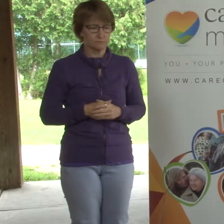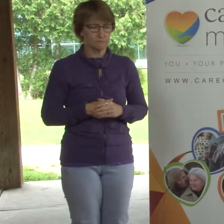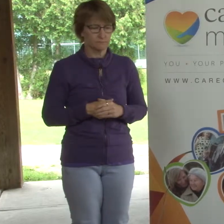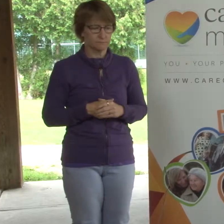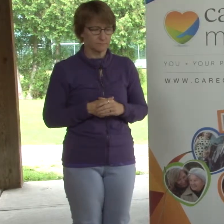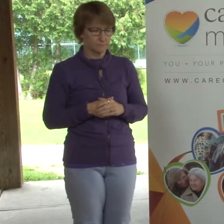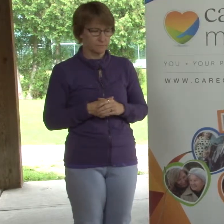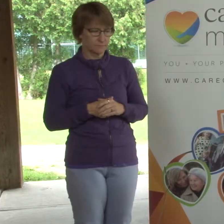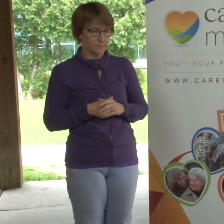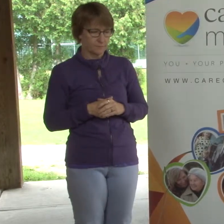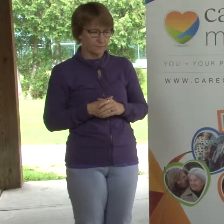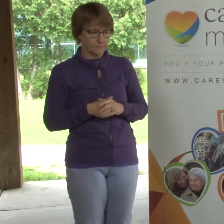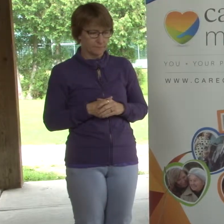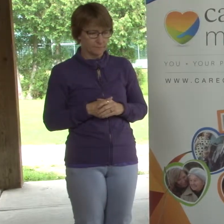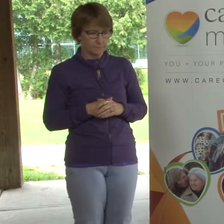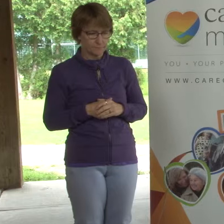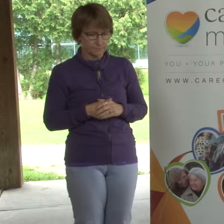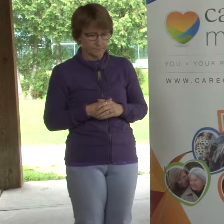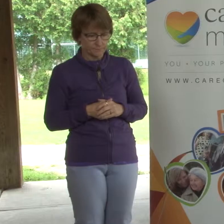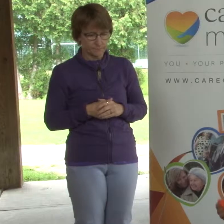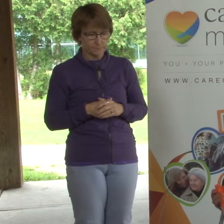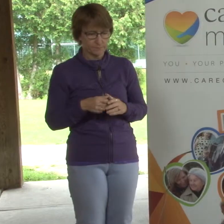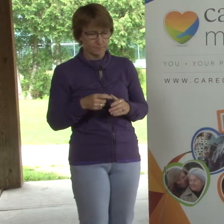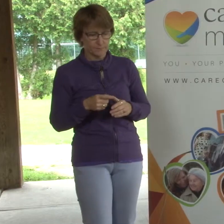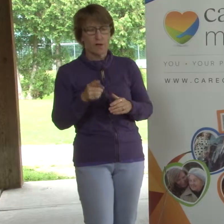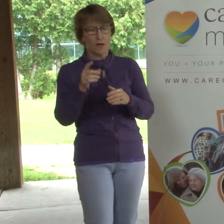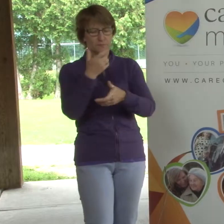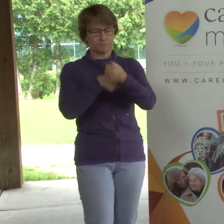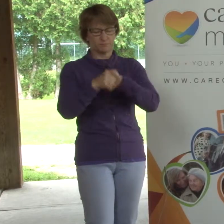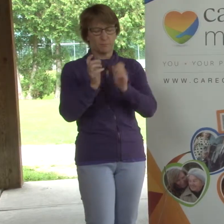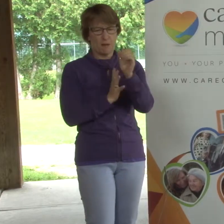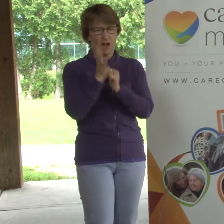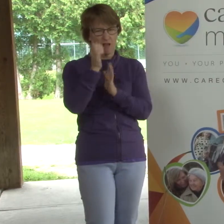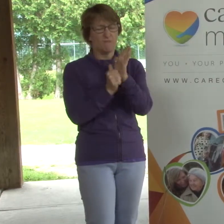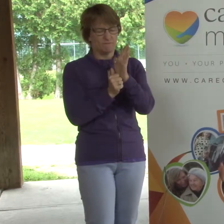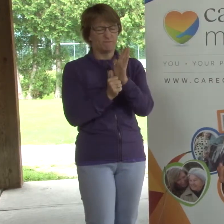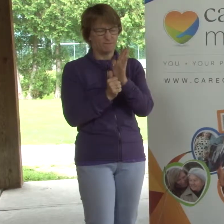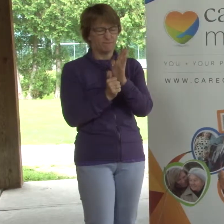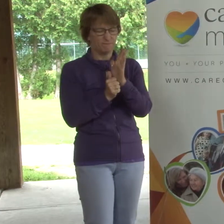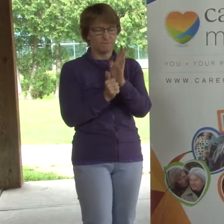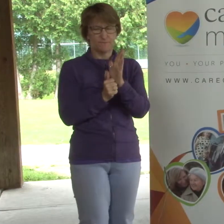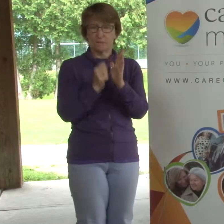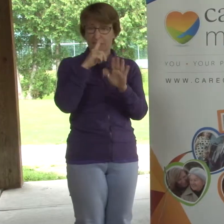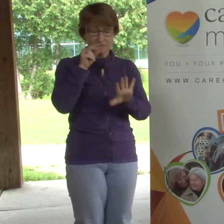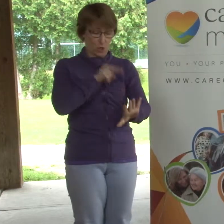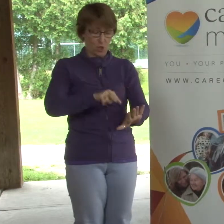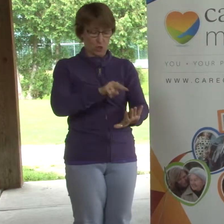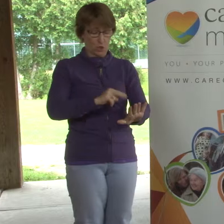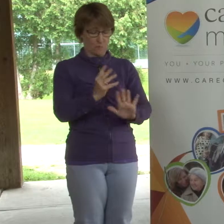Oh. And I'm going to shift right now and put gardening gloves on. And if you can tell by my